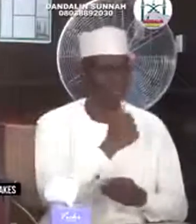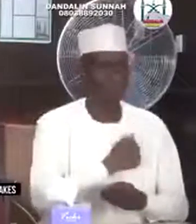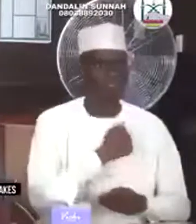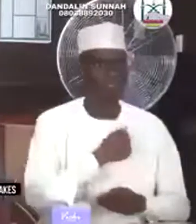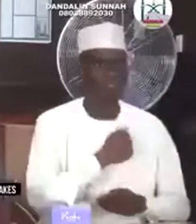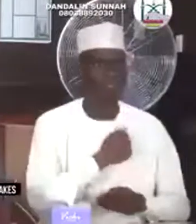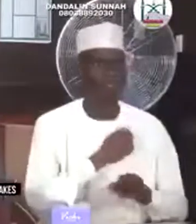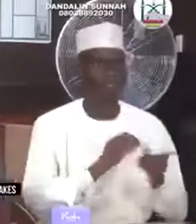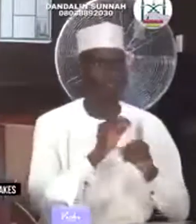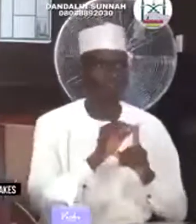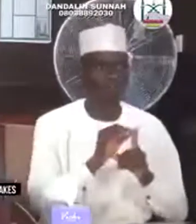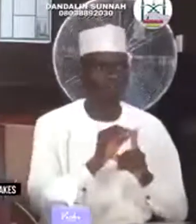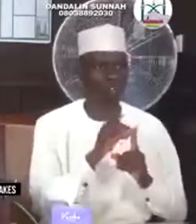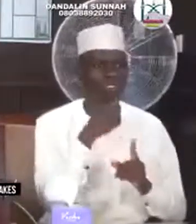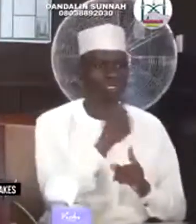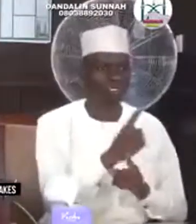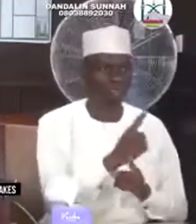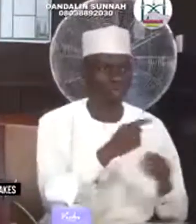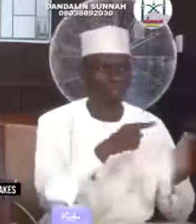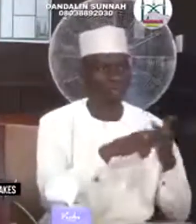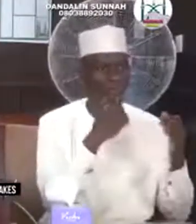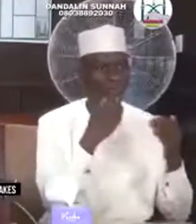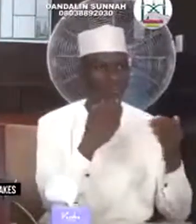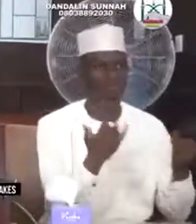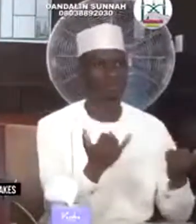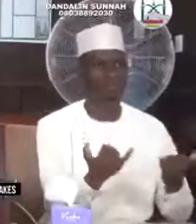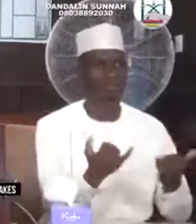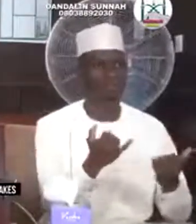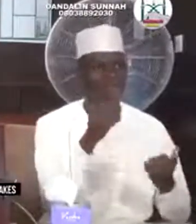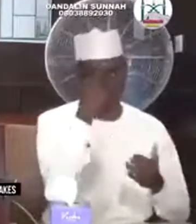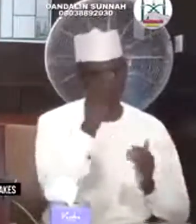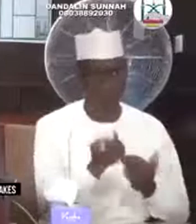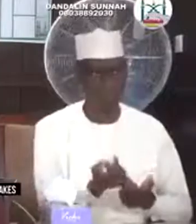too. One of the two. There is no three.